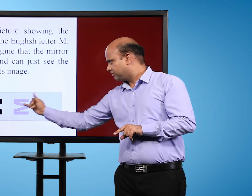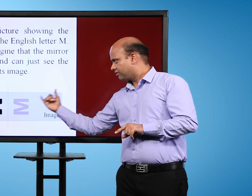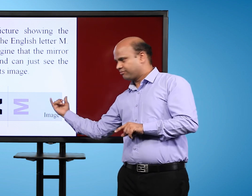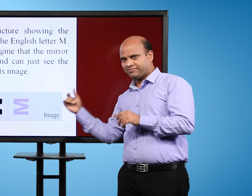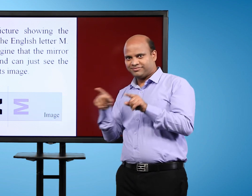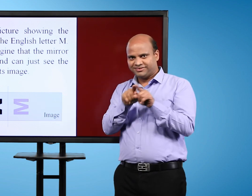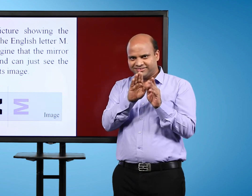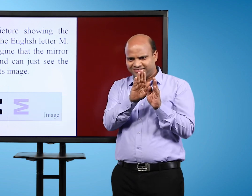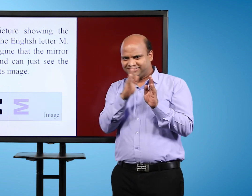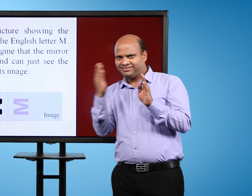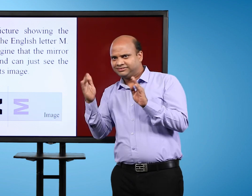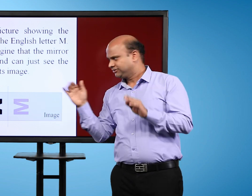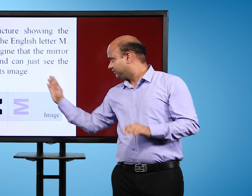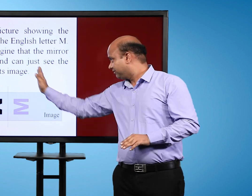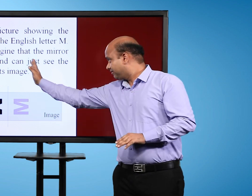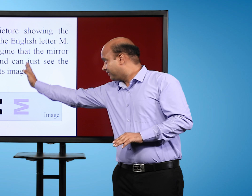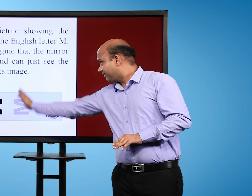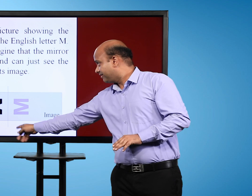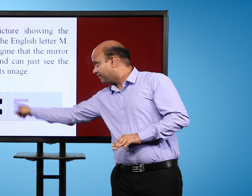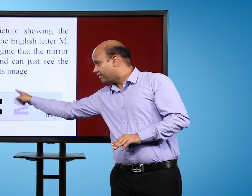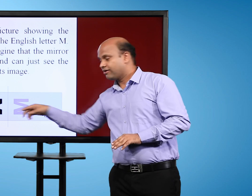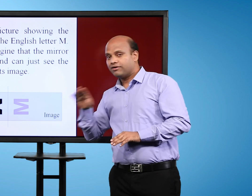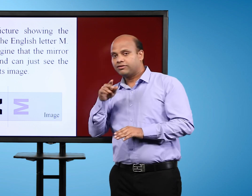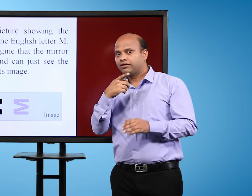can just see the letter M and its image.